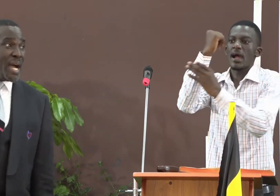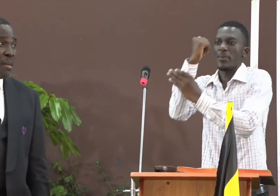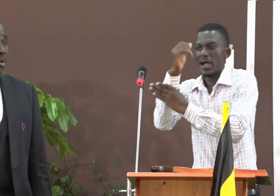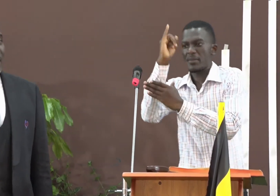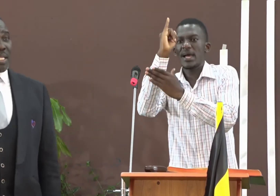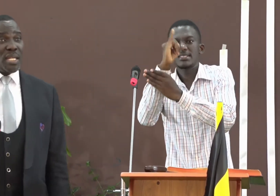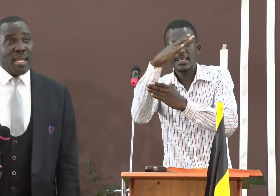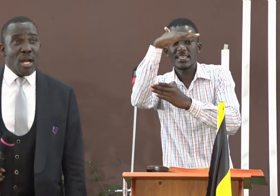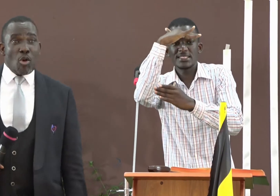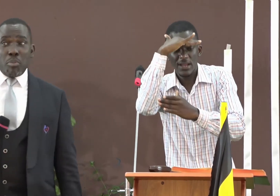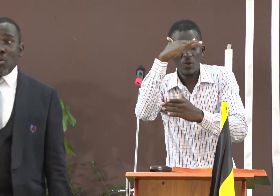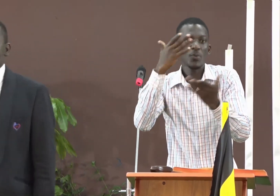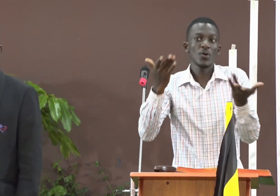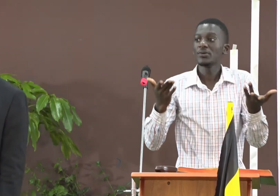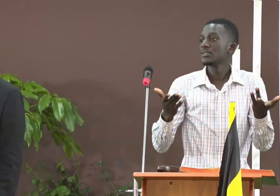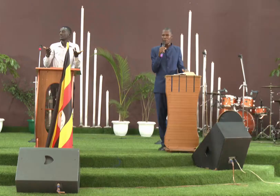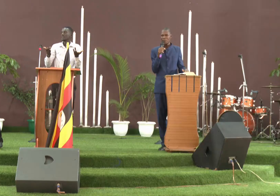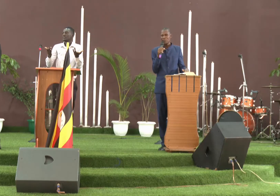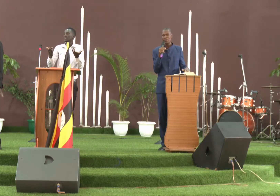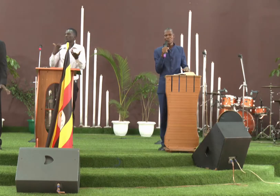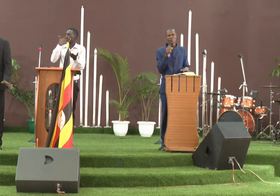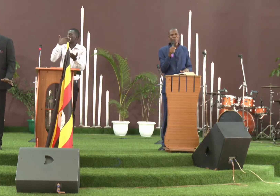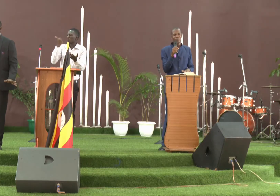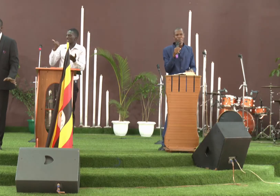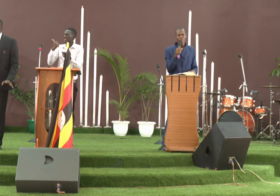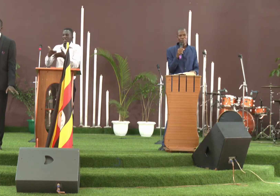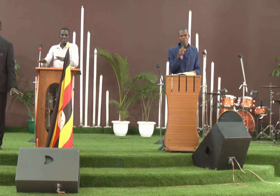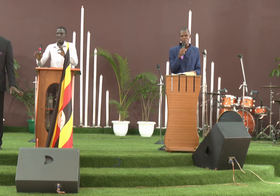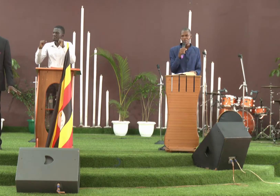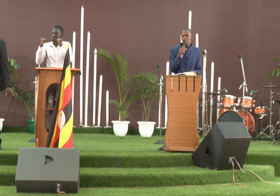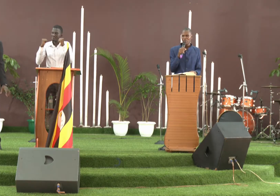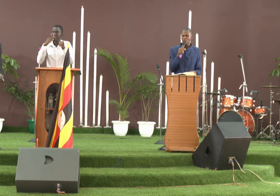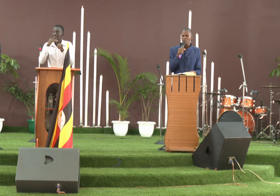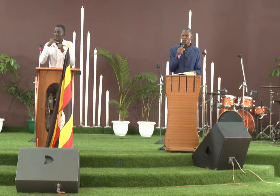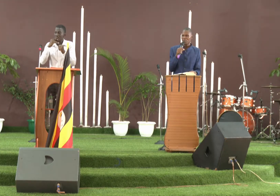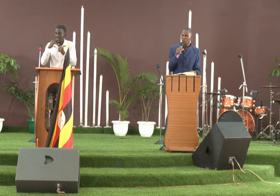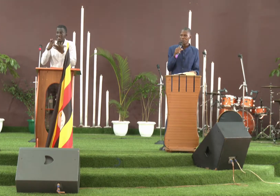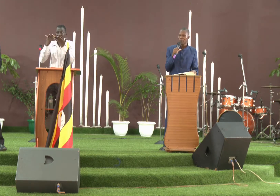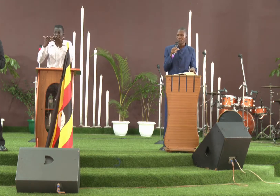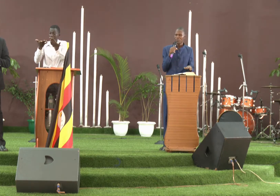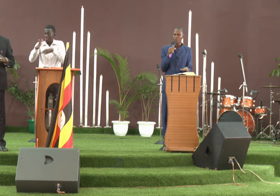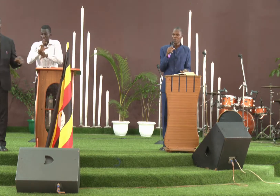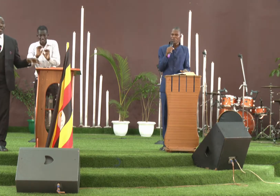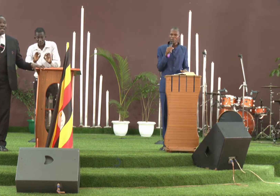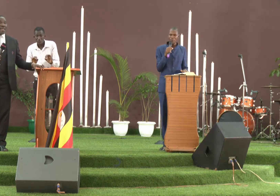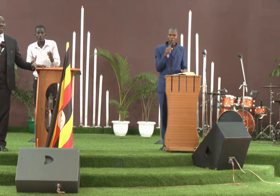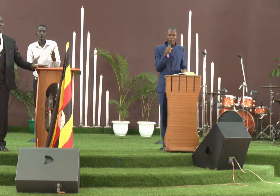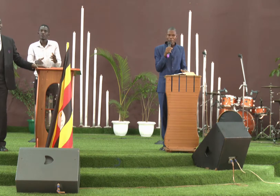Isaka, bo basinga Yakobo, bo basinga bo bamutawana nnyo, bo webali tebafa.